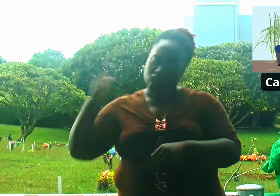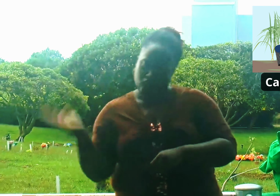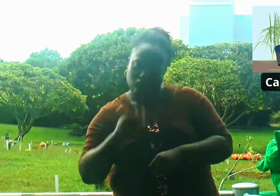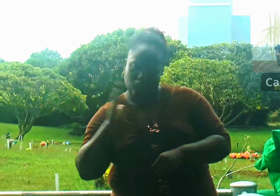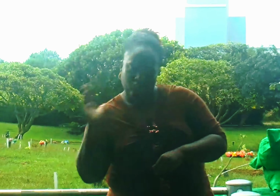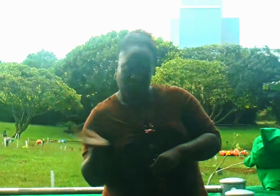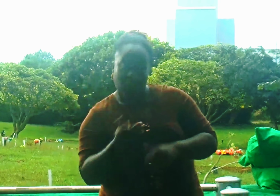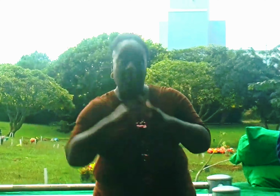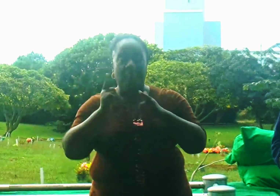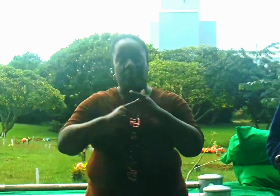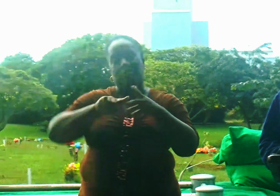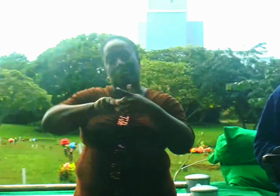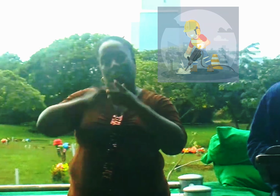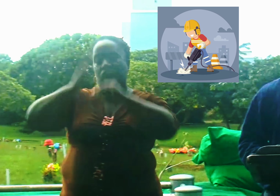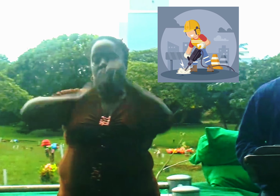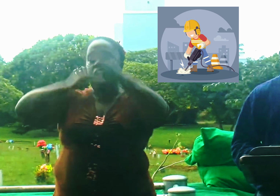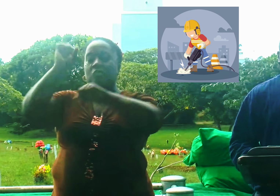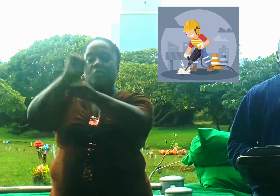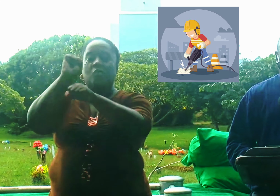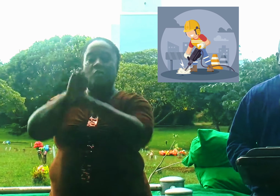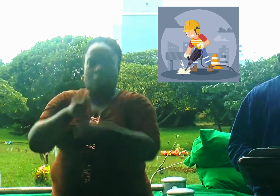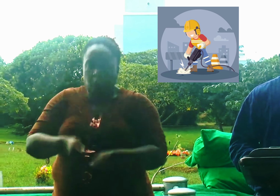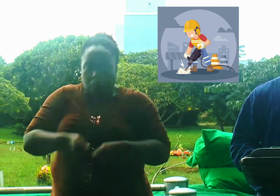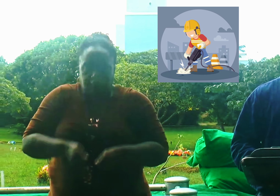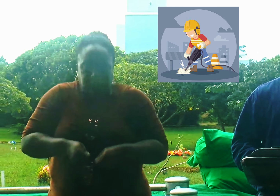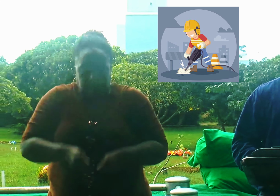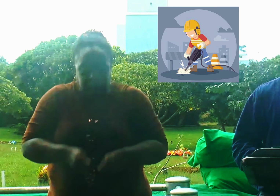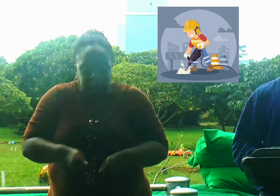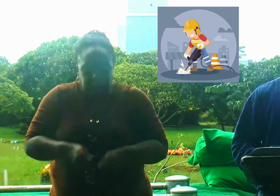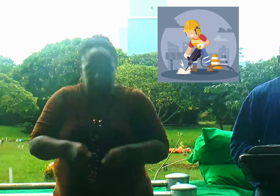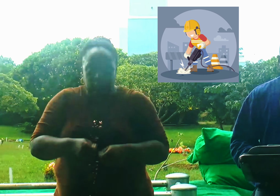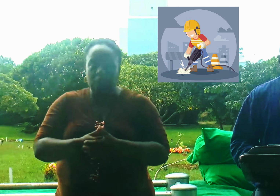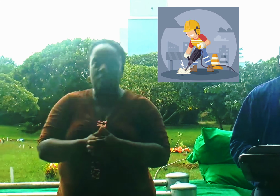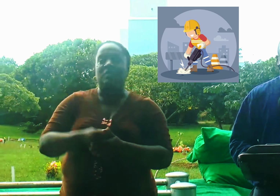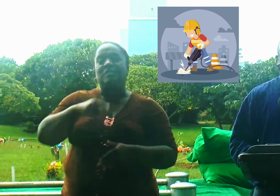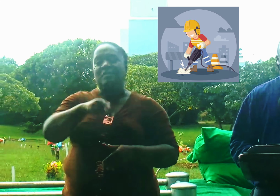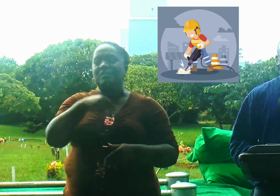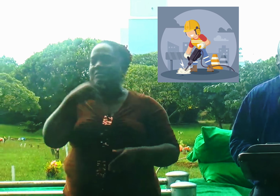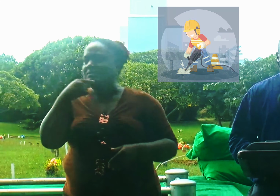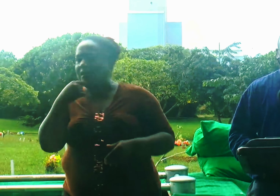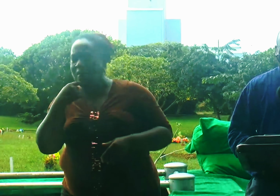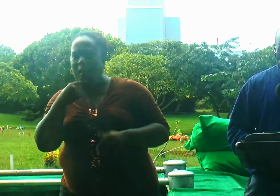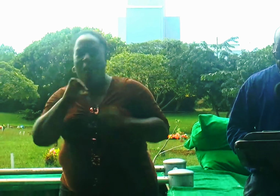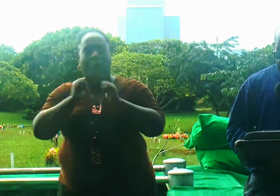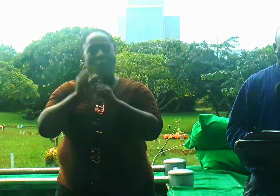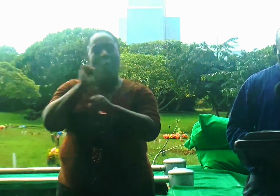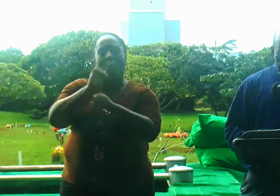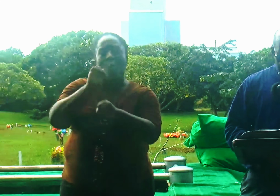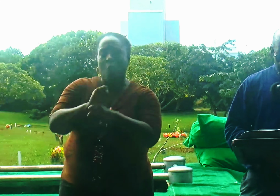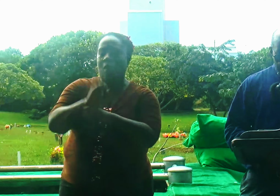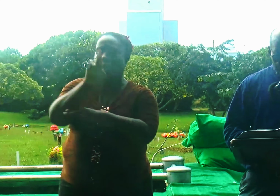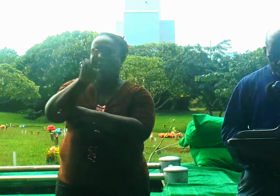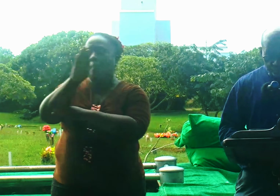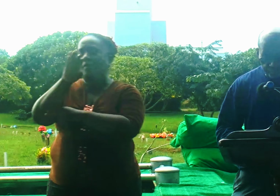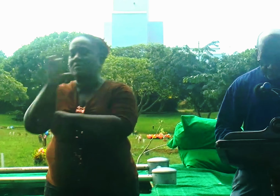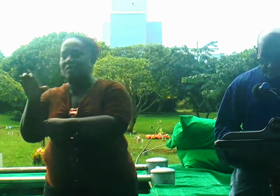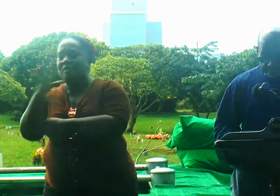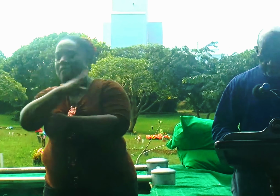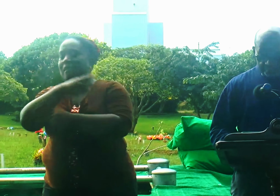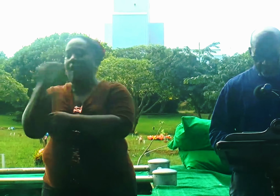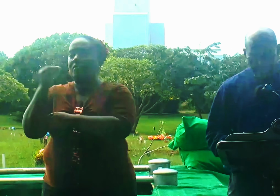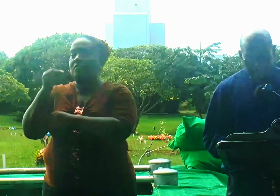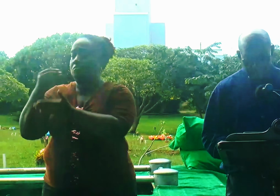to construction work using a jackhammer. He would tell how he worked on the Royal Bank building and the Treasury